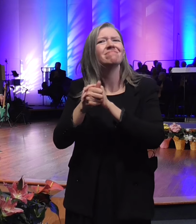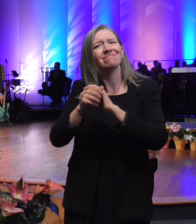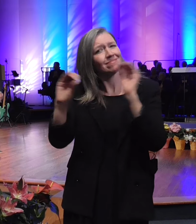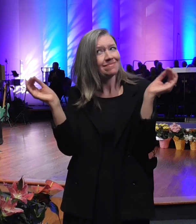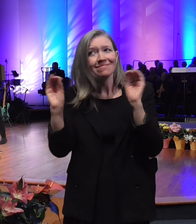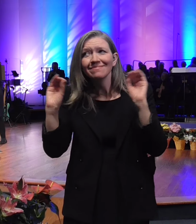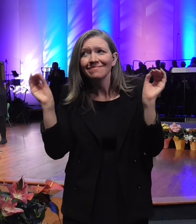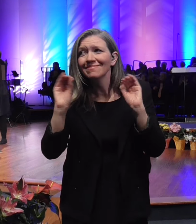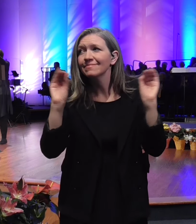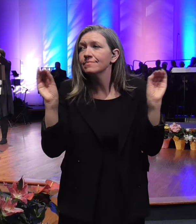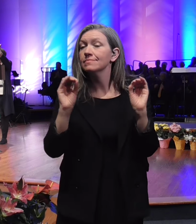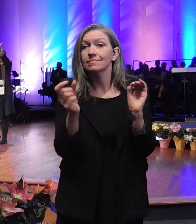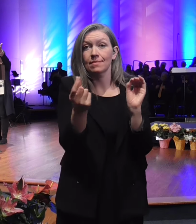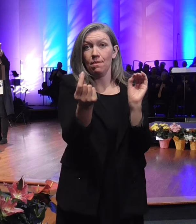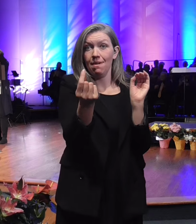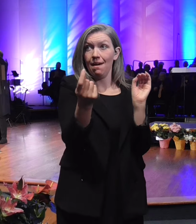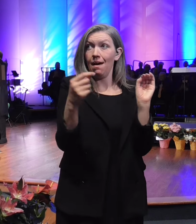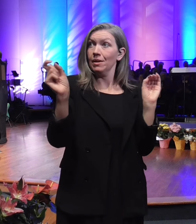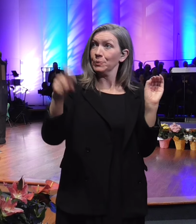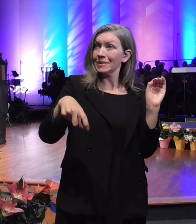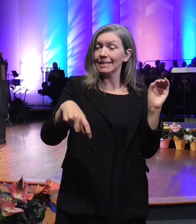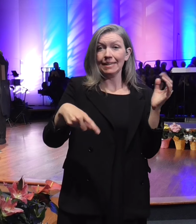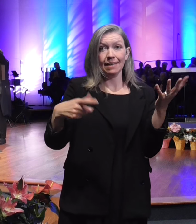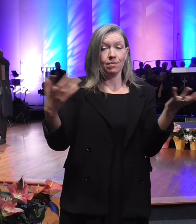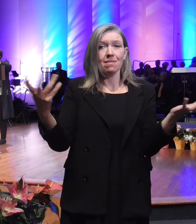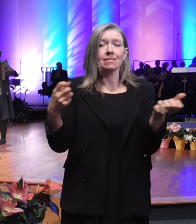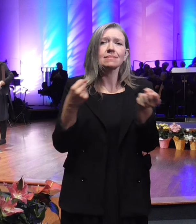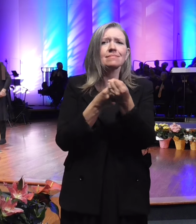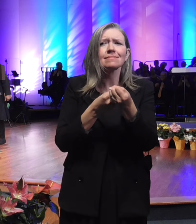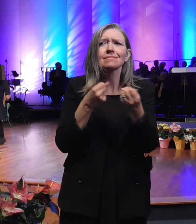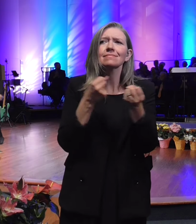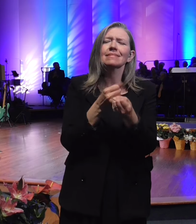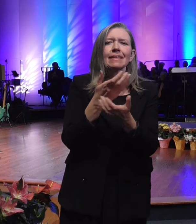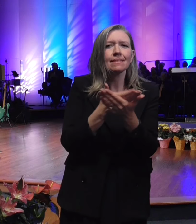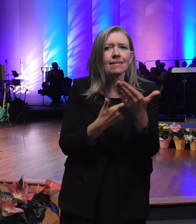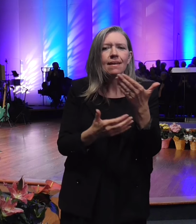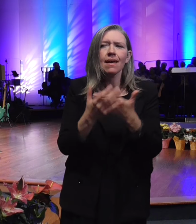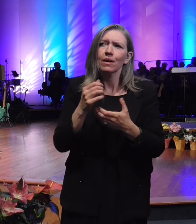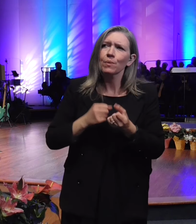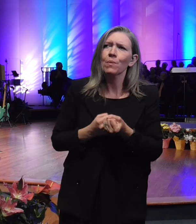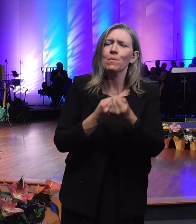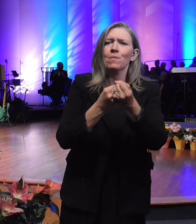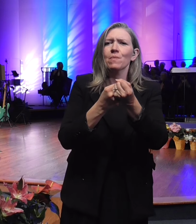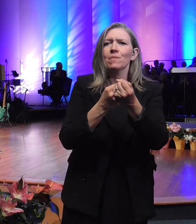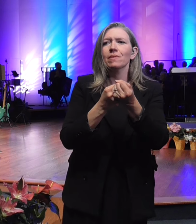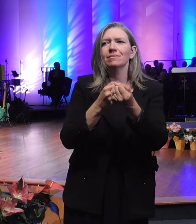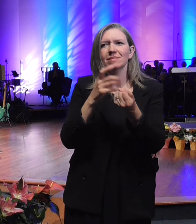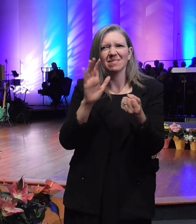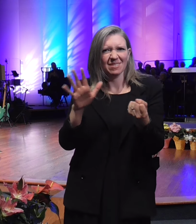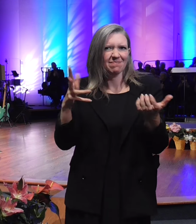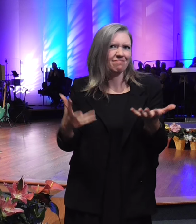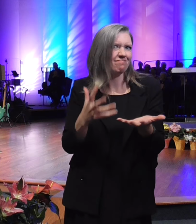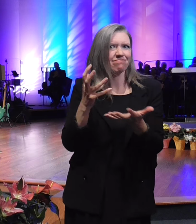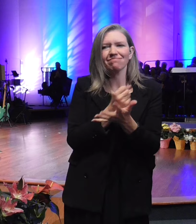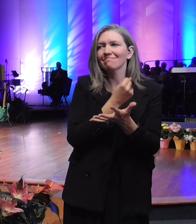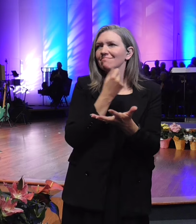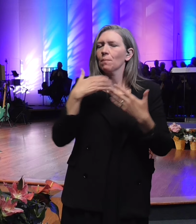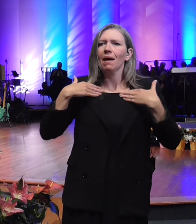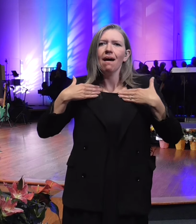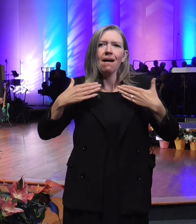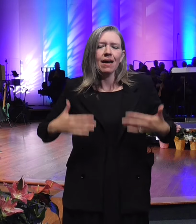find. All you need is a hand to hold. You know you're your body, feed